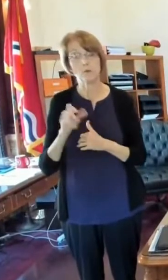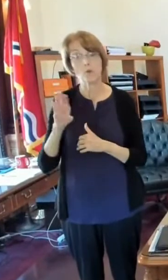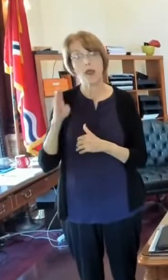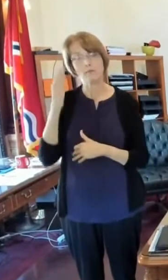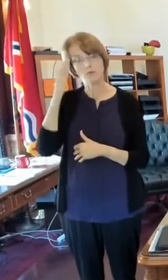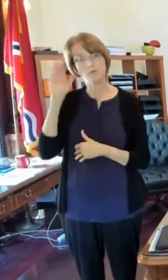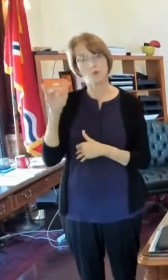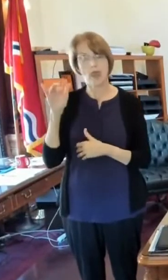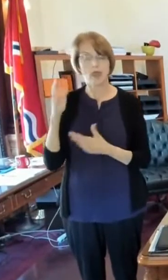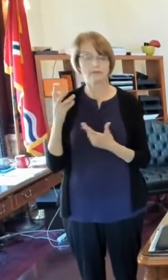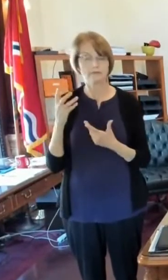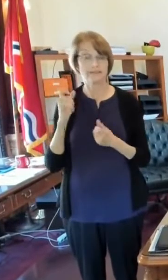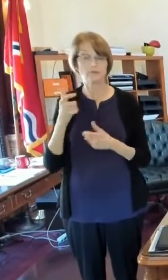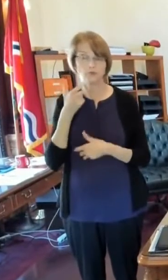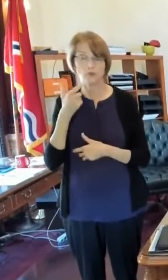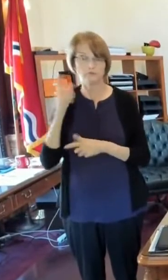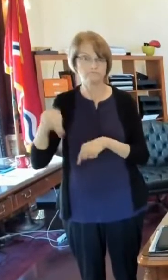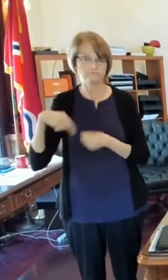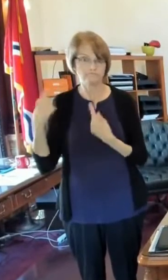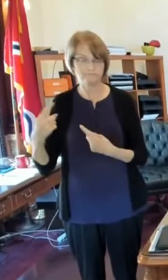that